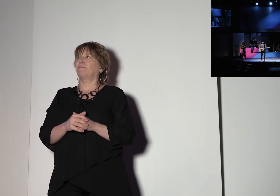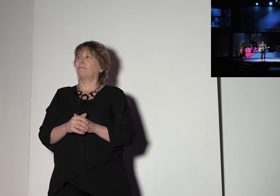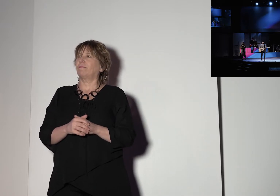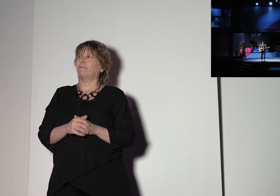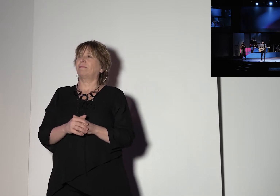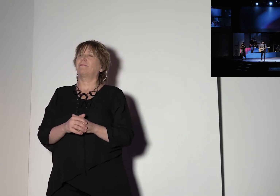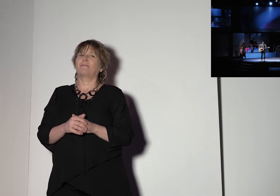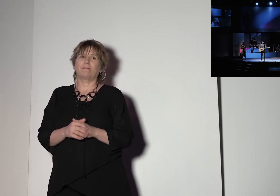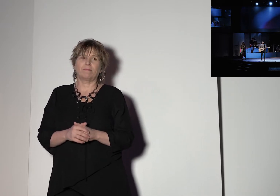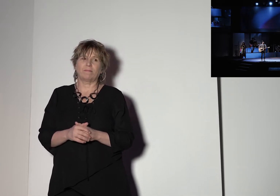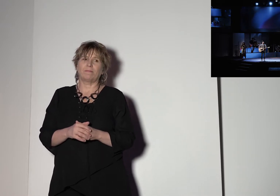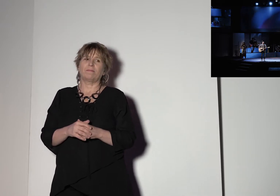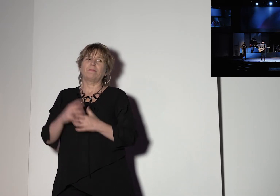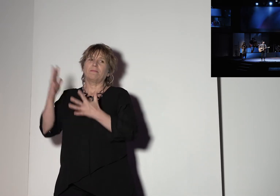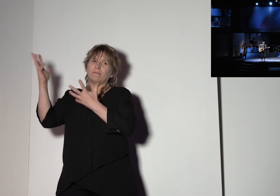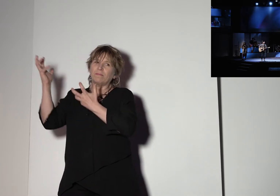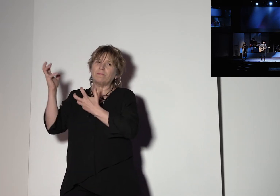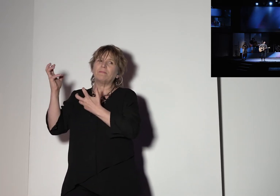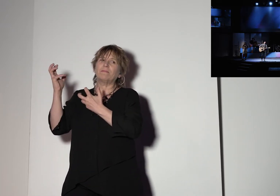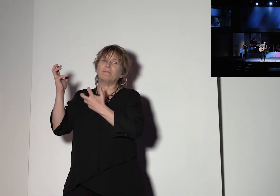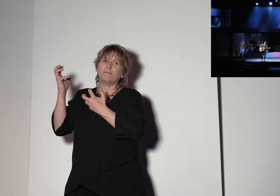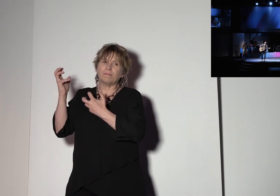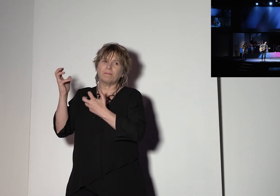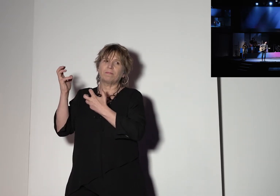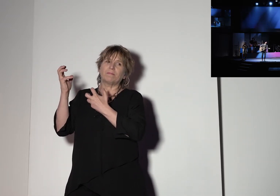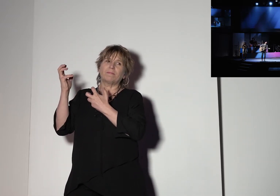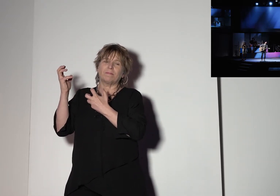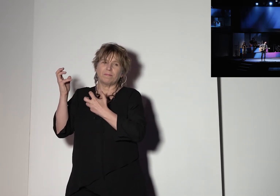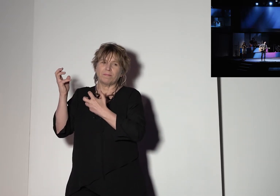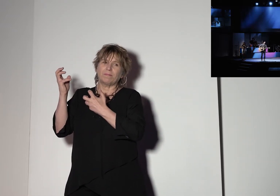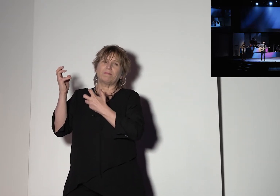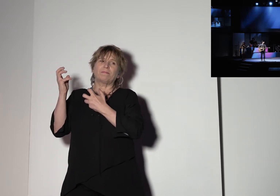Give us faith, give us faith.